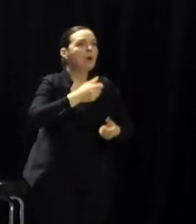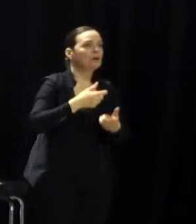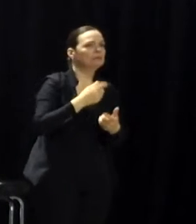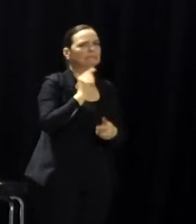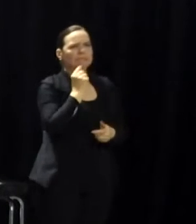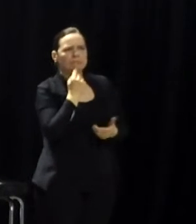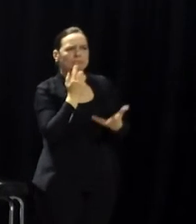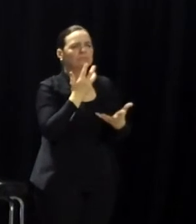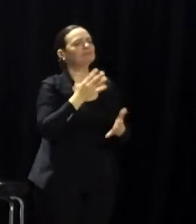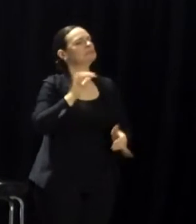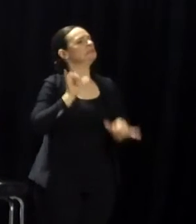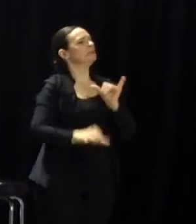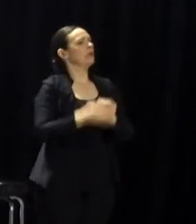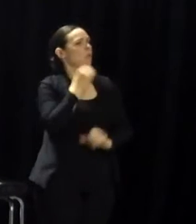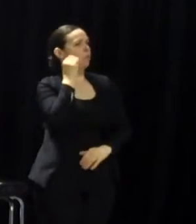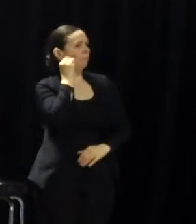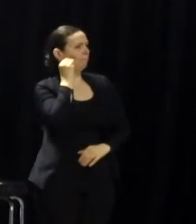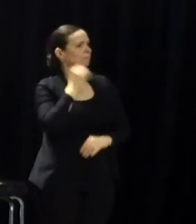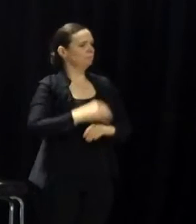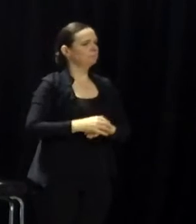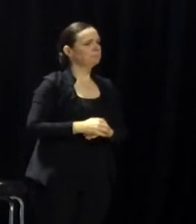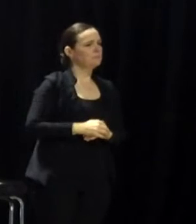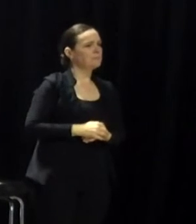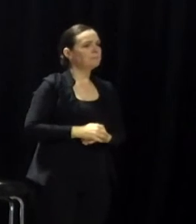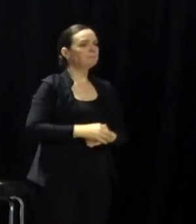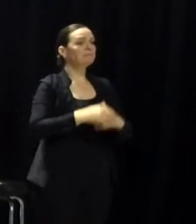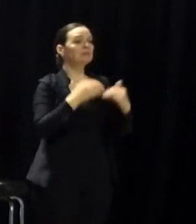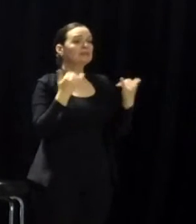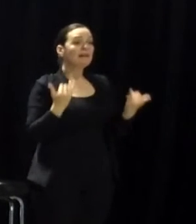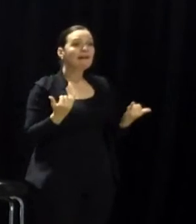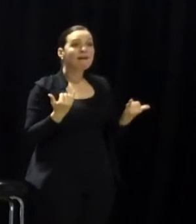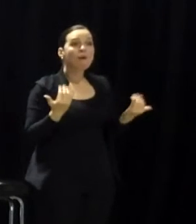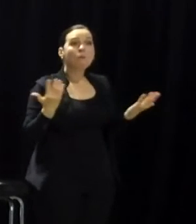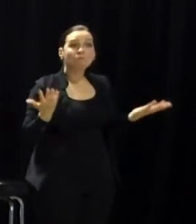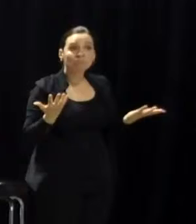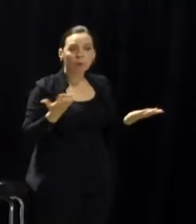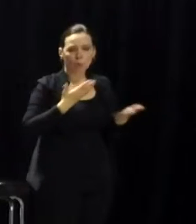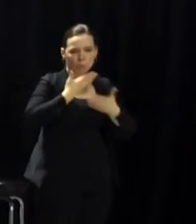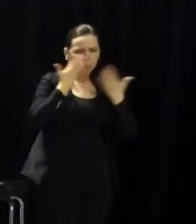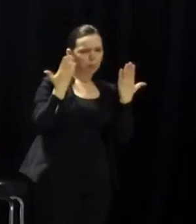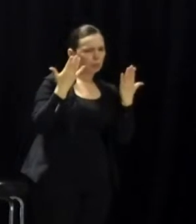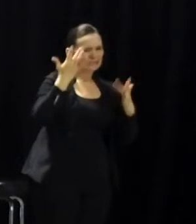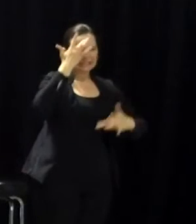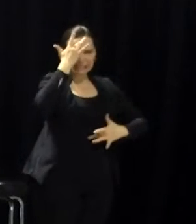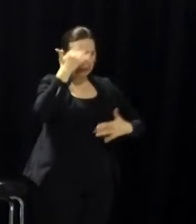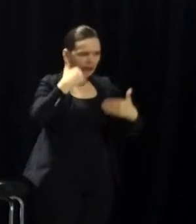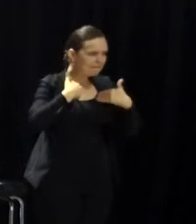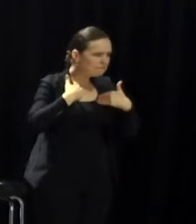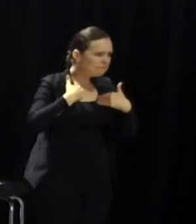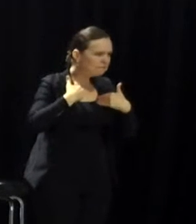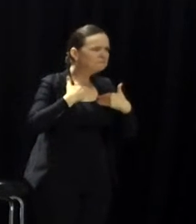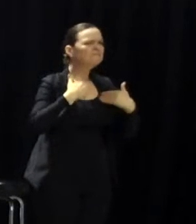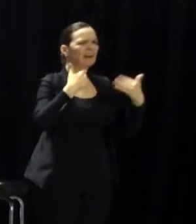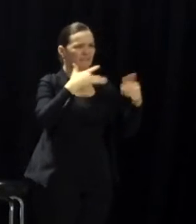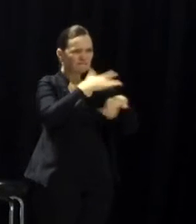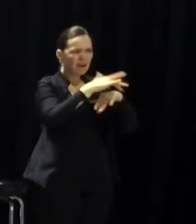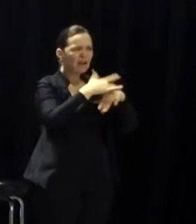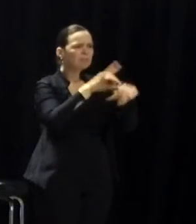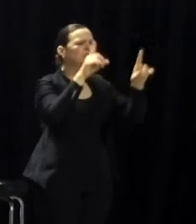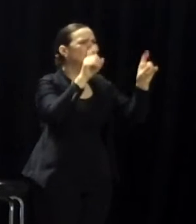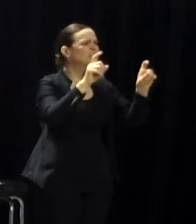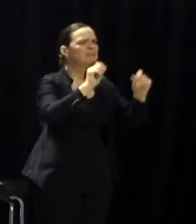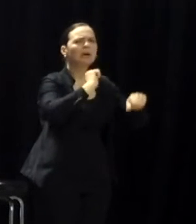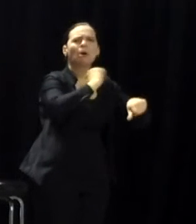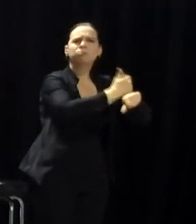asymptomatic cases? We're doing asymptomatic testing. That will help us find any pockets. In addition to that, we've had a lot of success